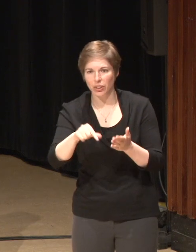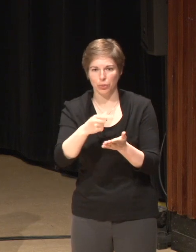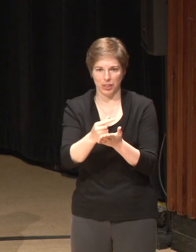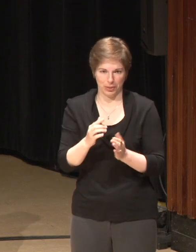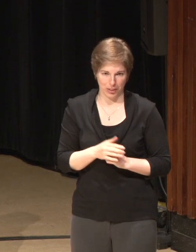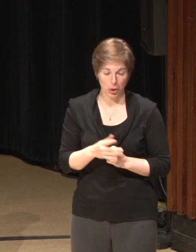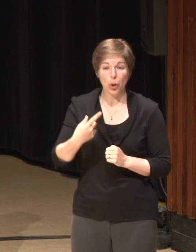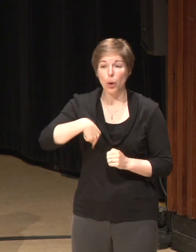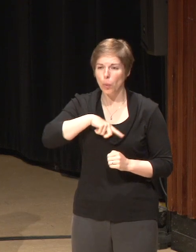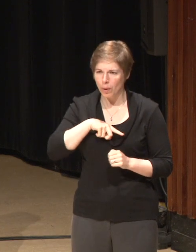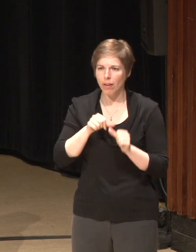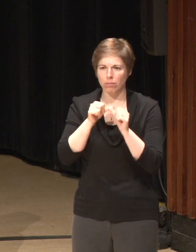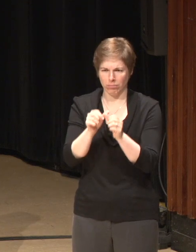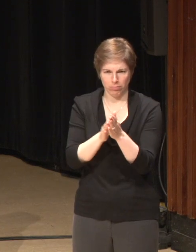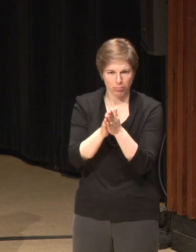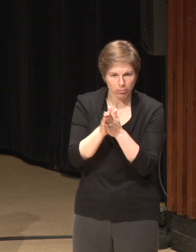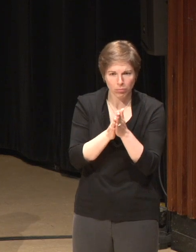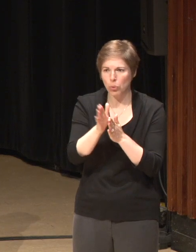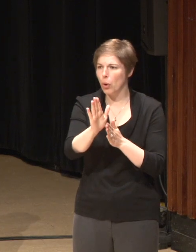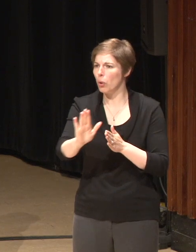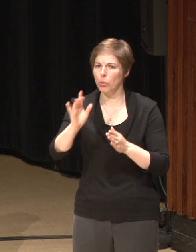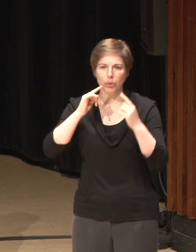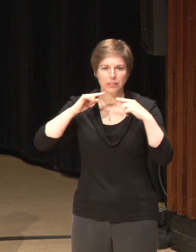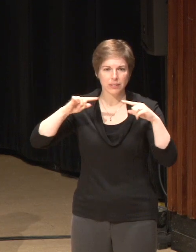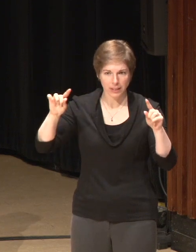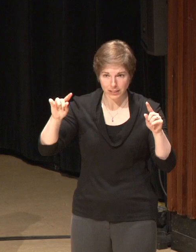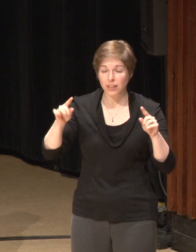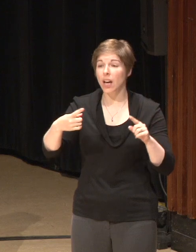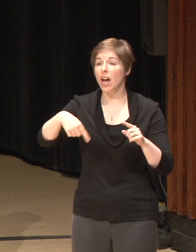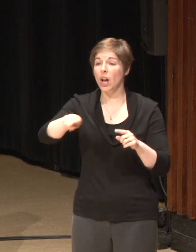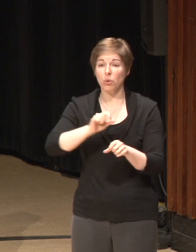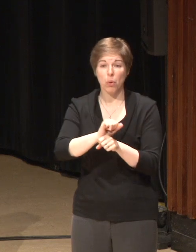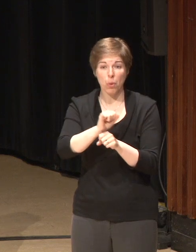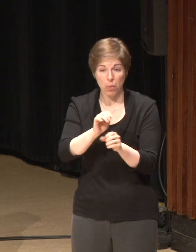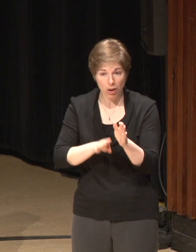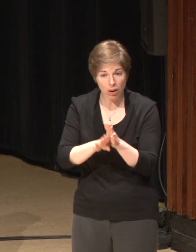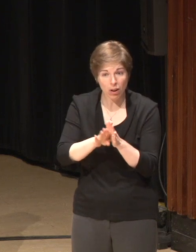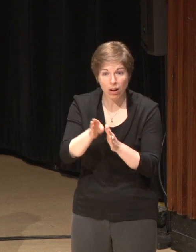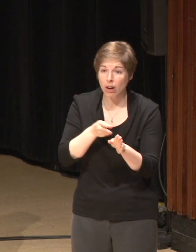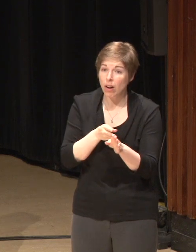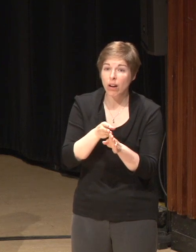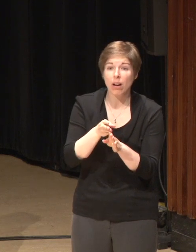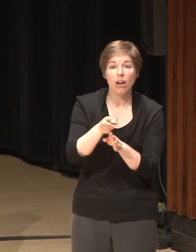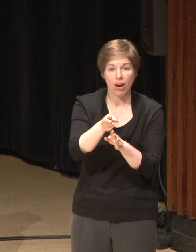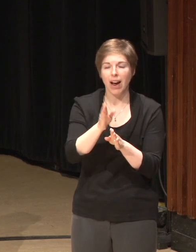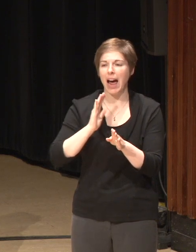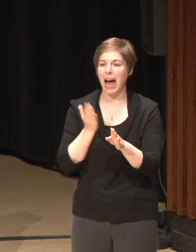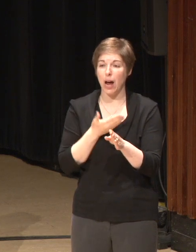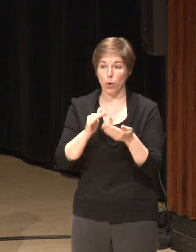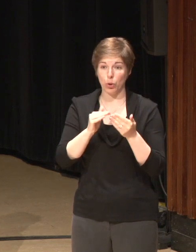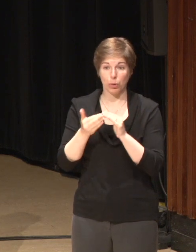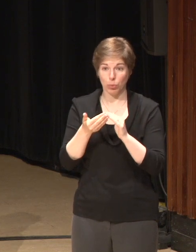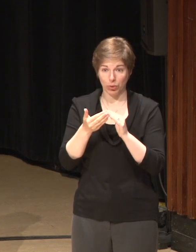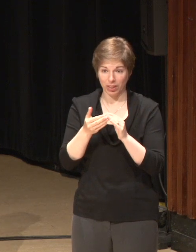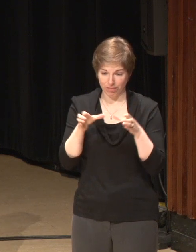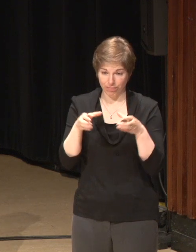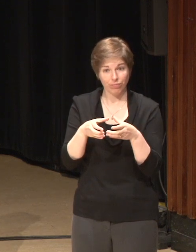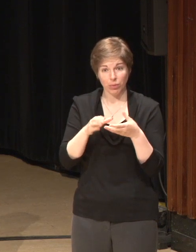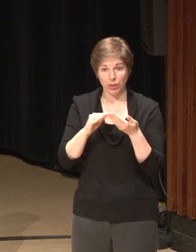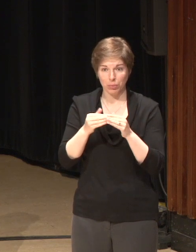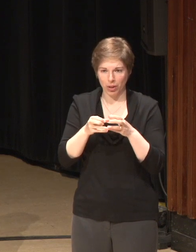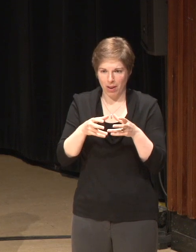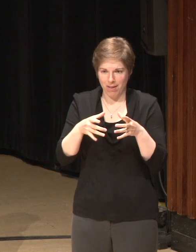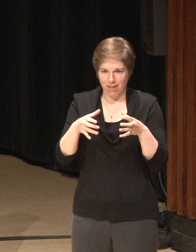be interested in your success, and as you grow in your work, our collective college community will grow and benefit from